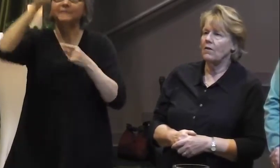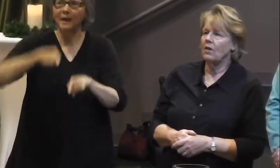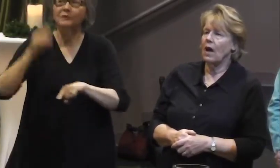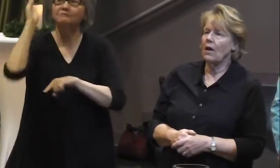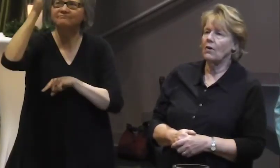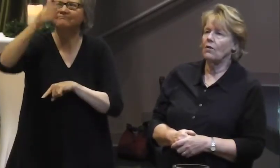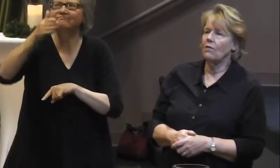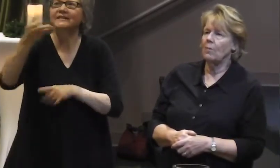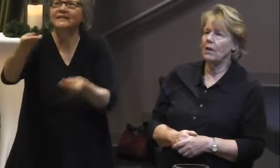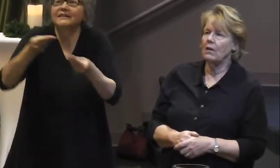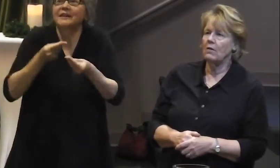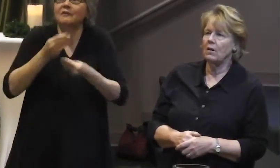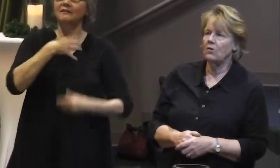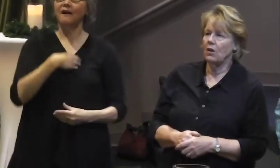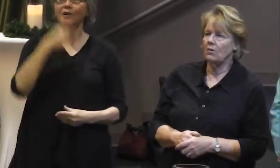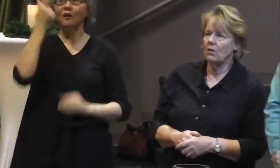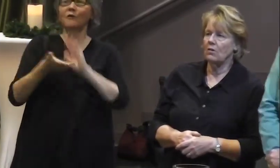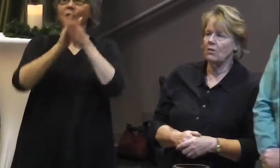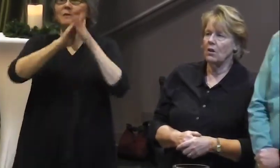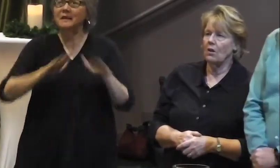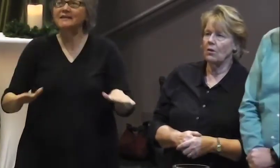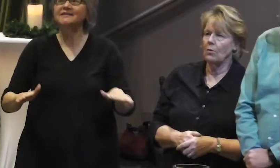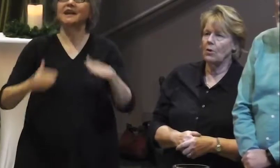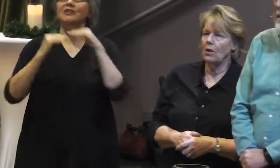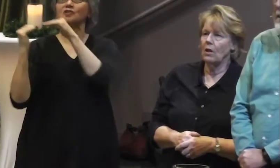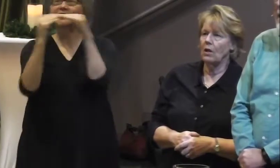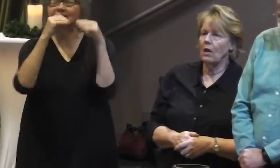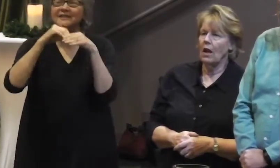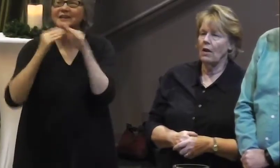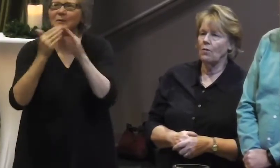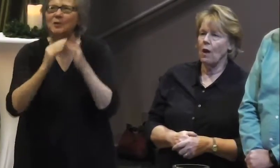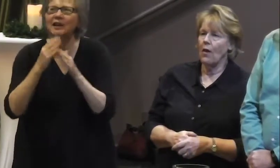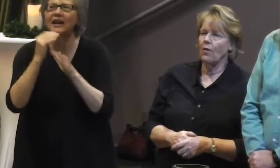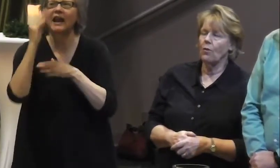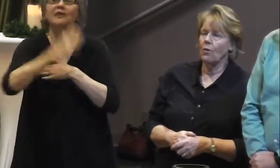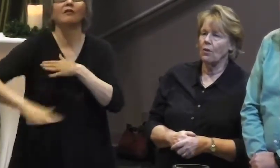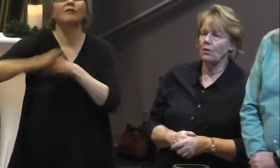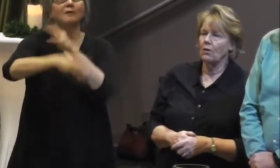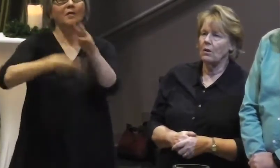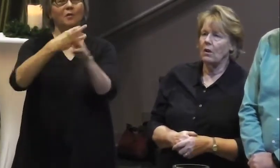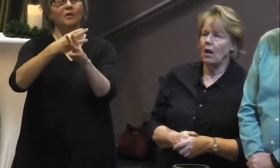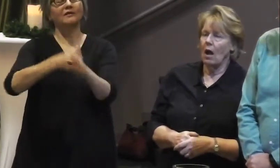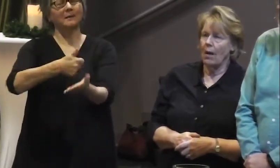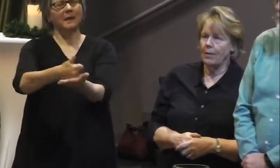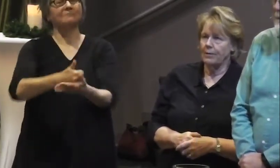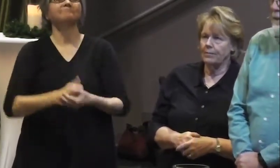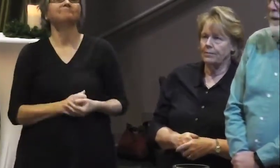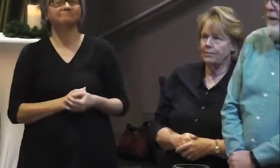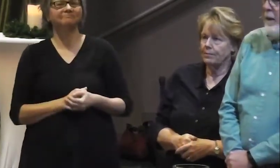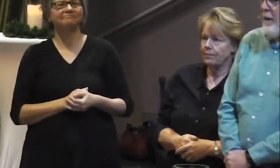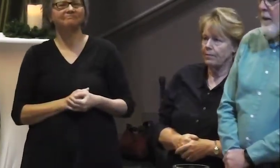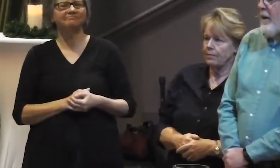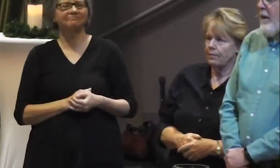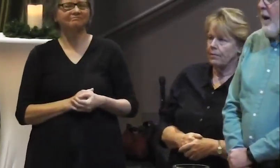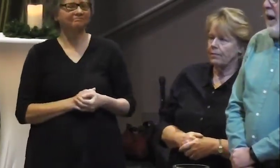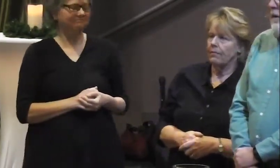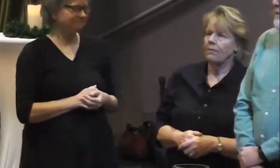a hunger for peace and justice in our community and around the world. Amen. Now, all of